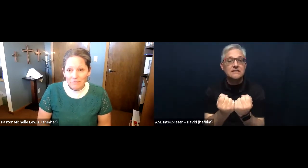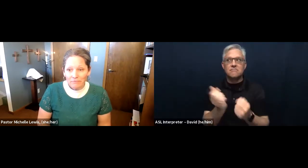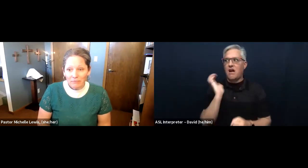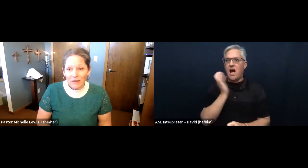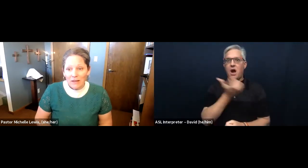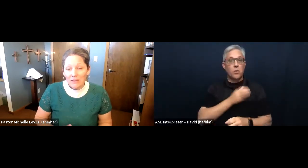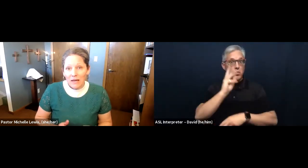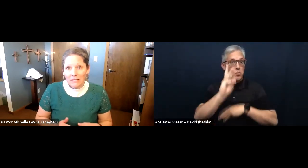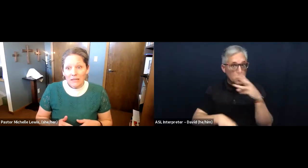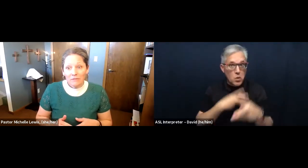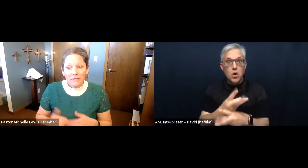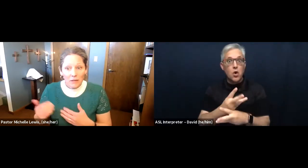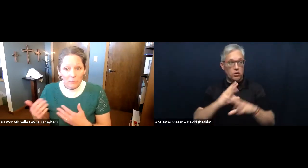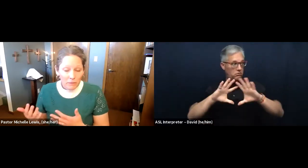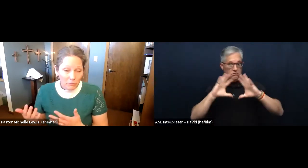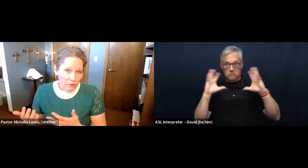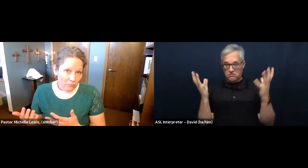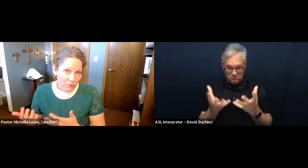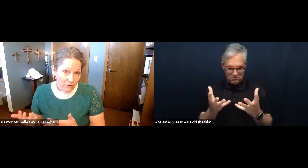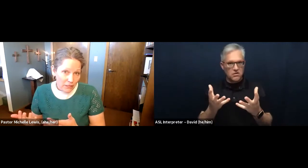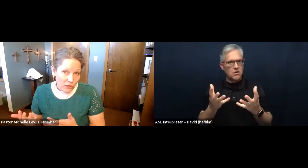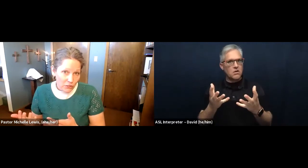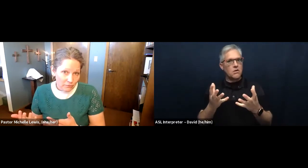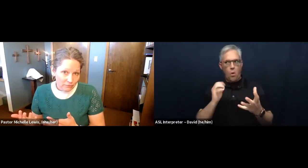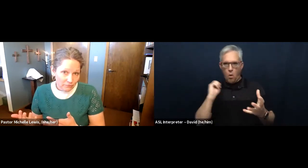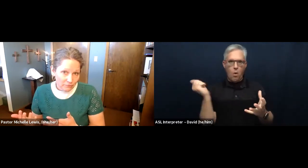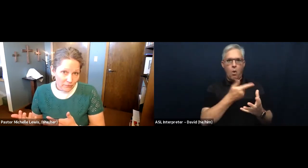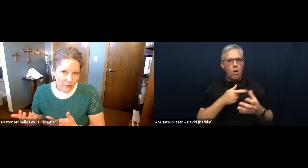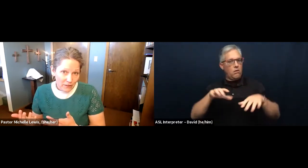behaviors that give some people privilege